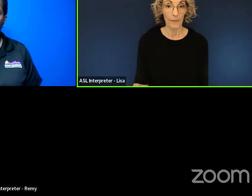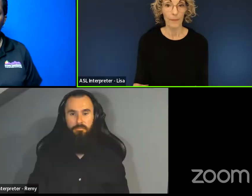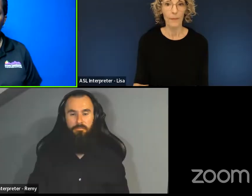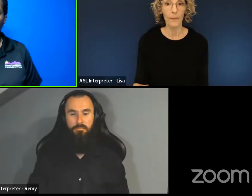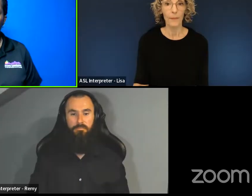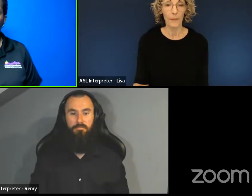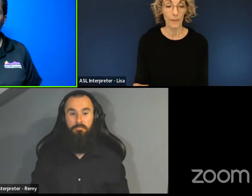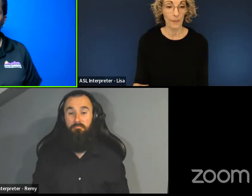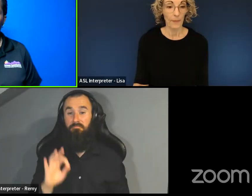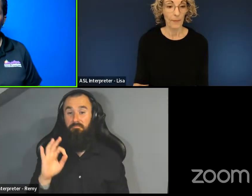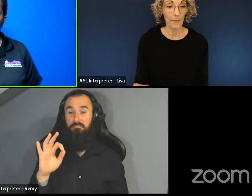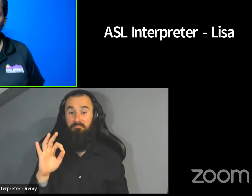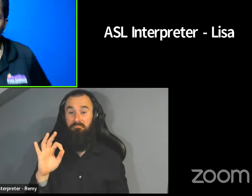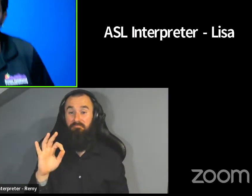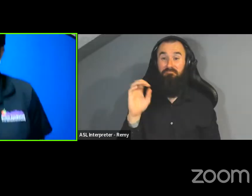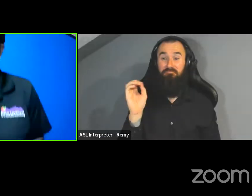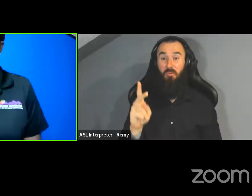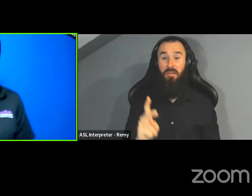Okay.